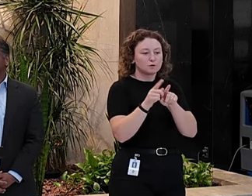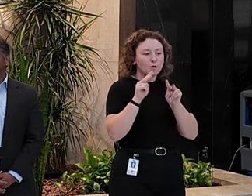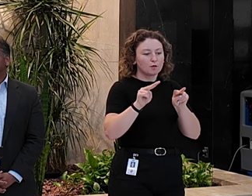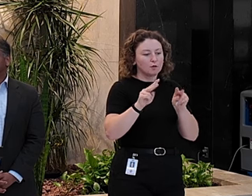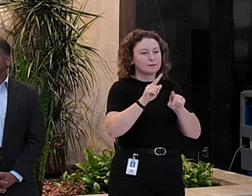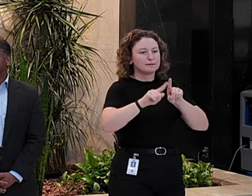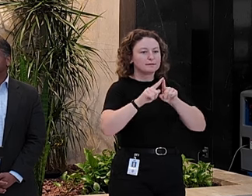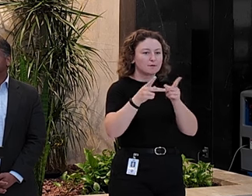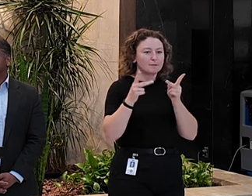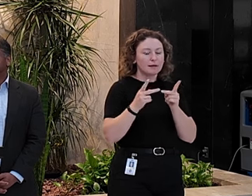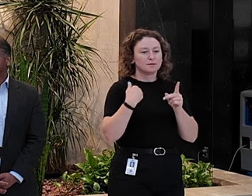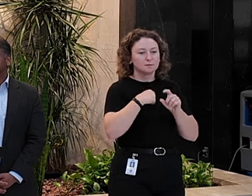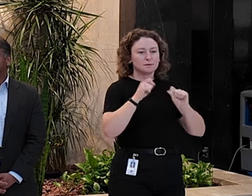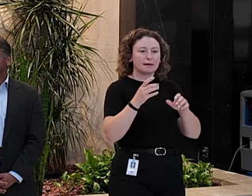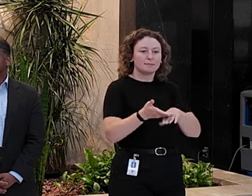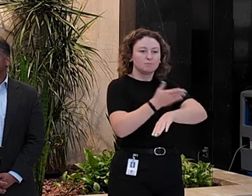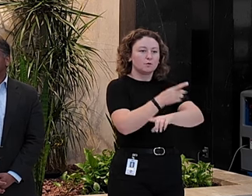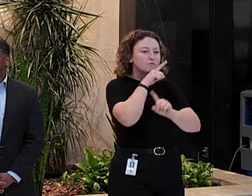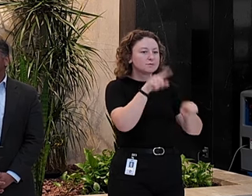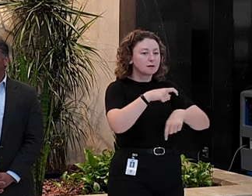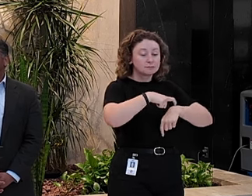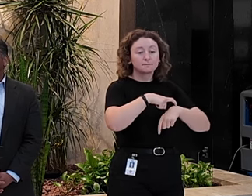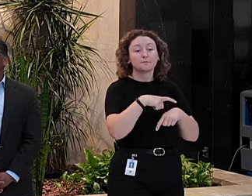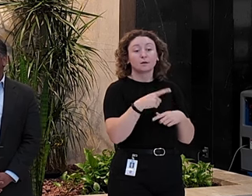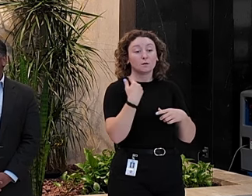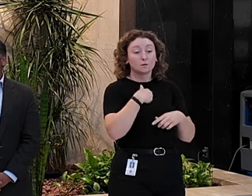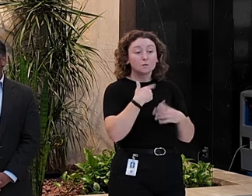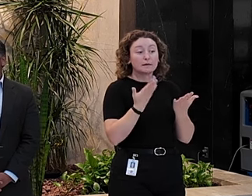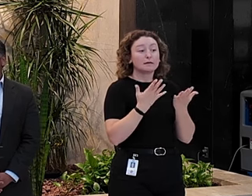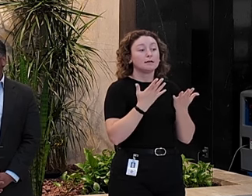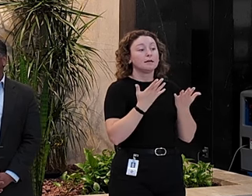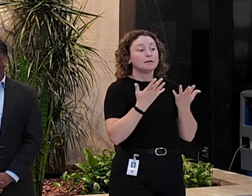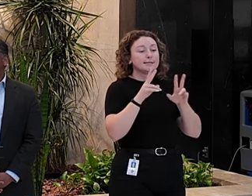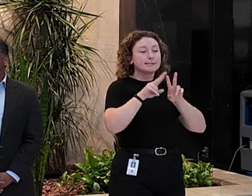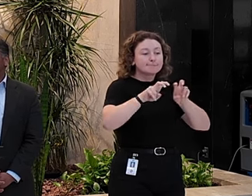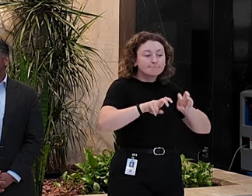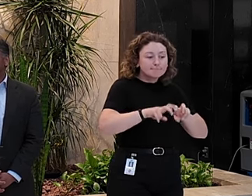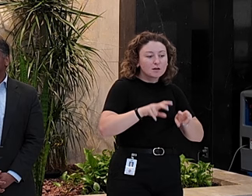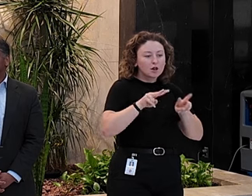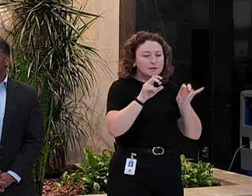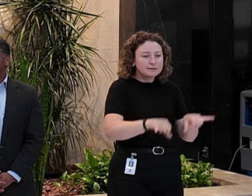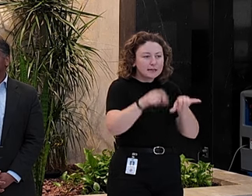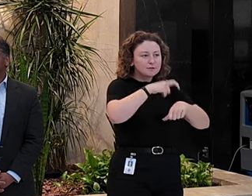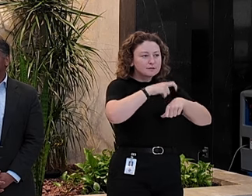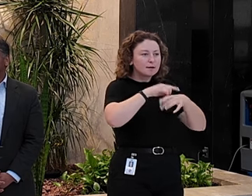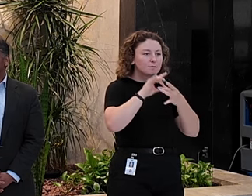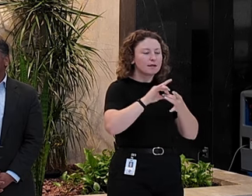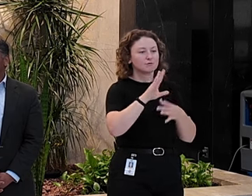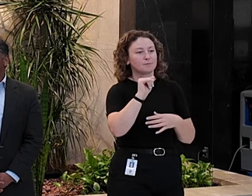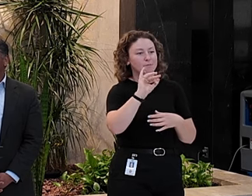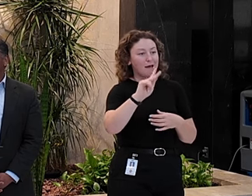do to improve response times. So even when we go through and we look at the standard times needed to do a backwash on a